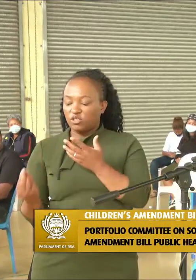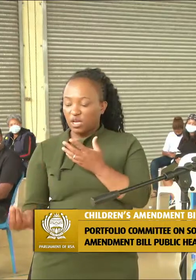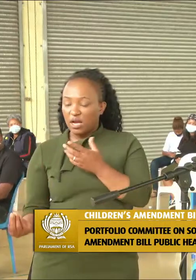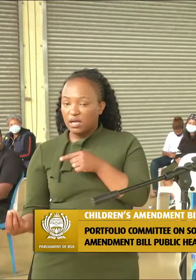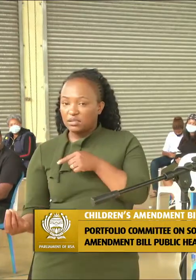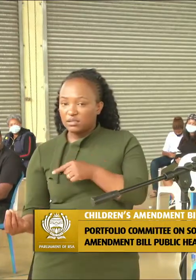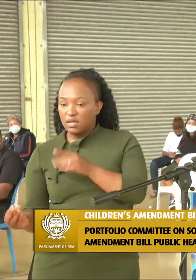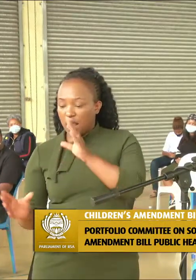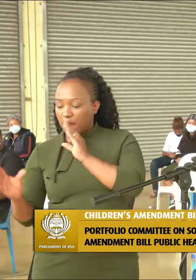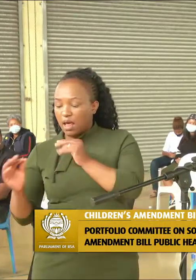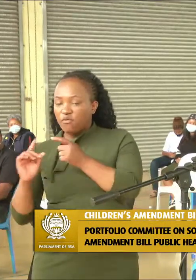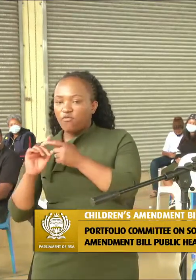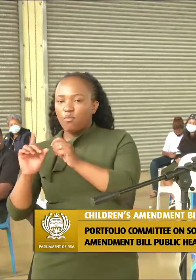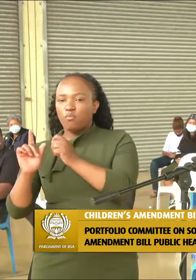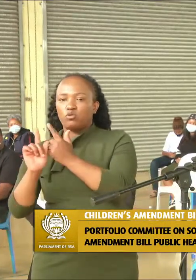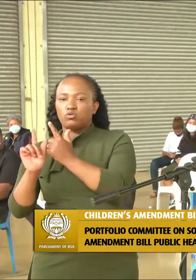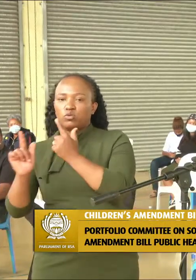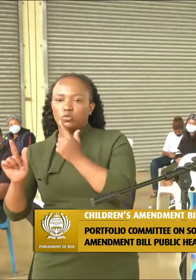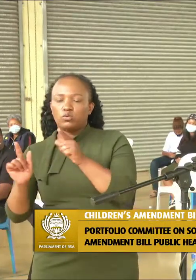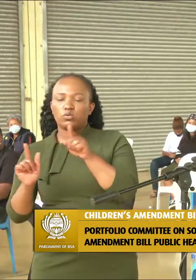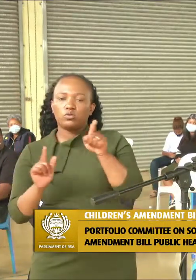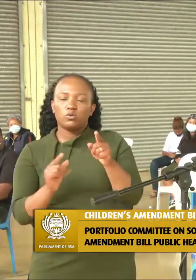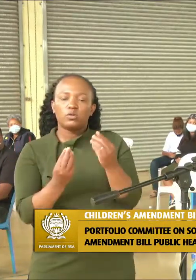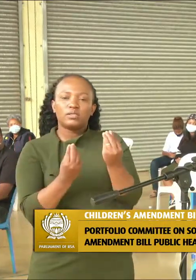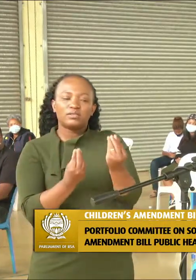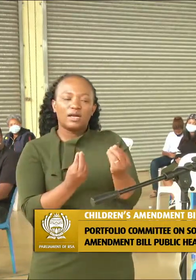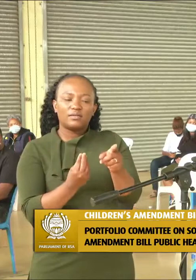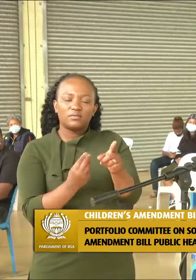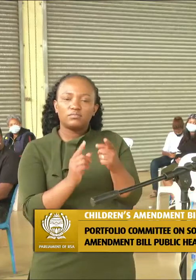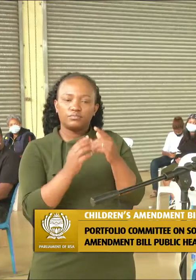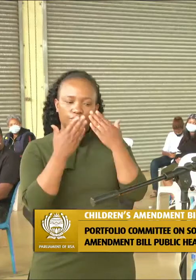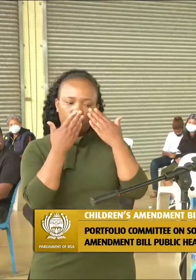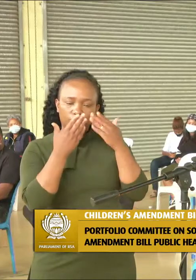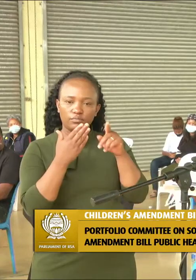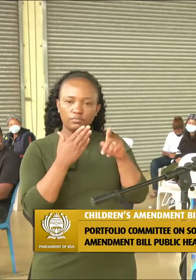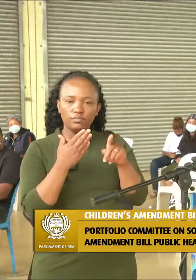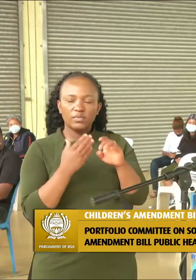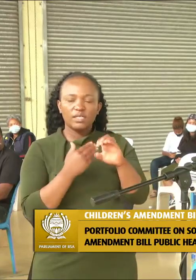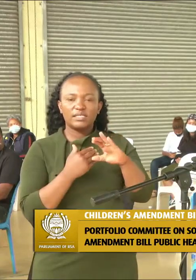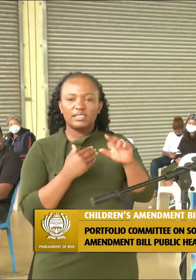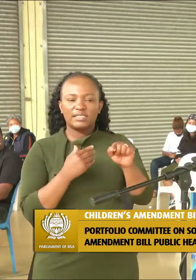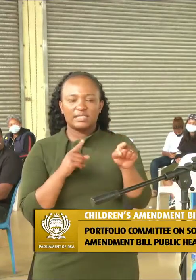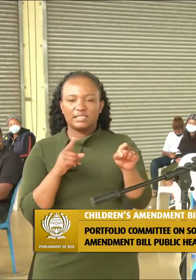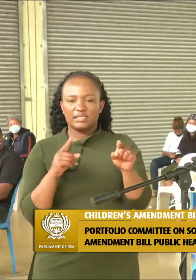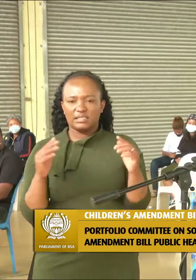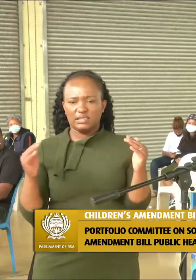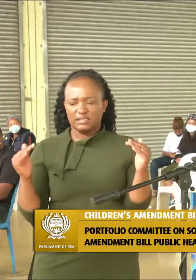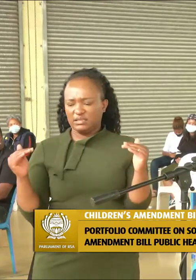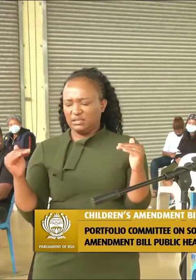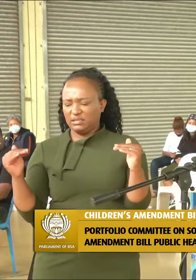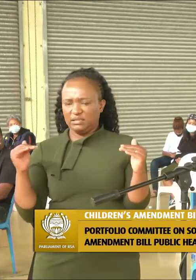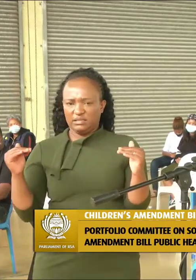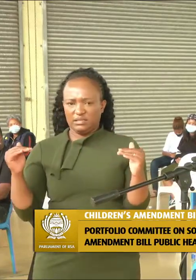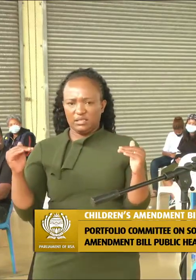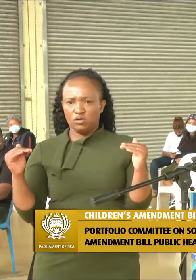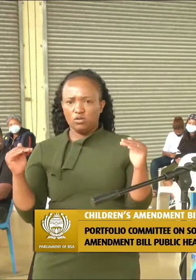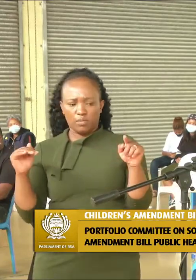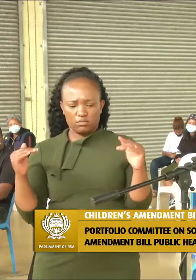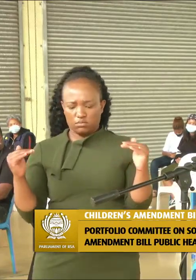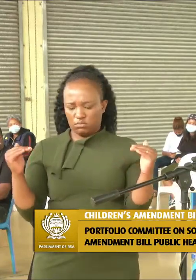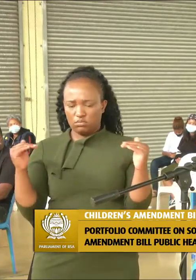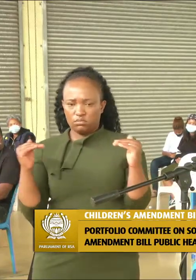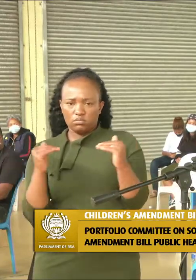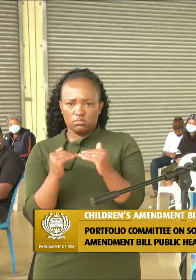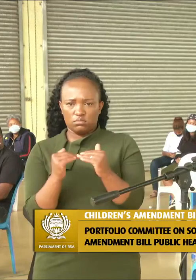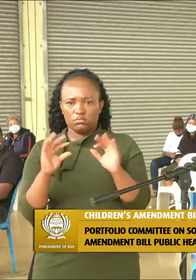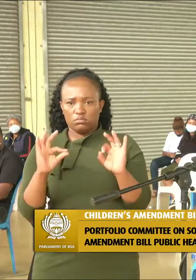elokishini, uthatha ingane efunde kwi-private ECD center, uyakwazi yini ukuthi ungawubona umehluko ngenxa yokuthi